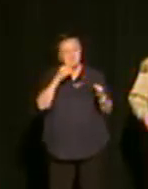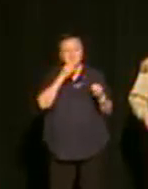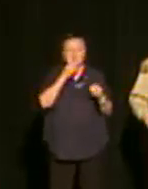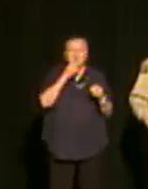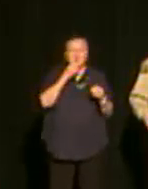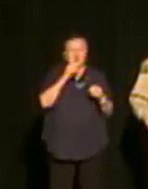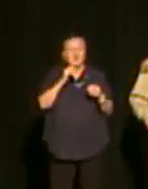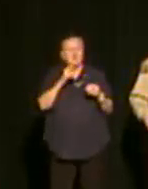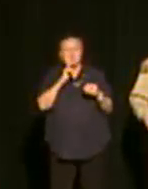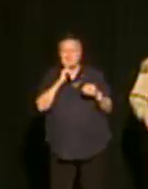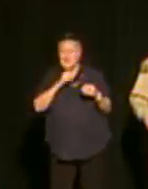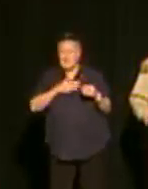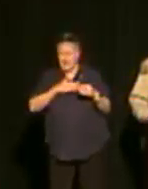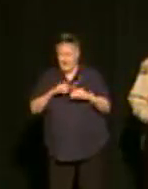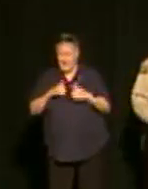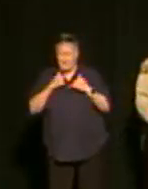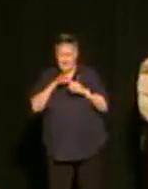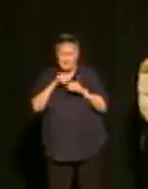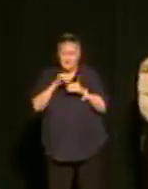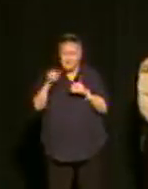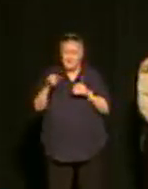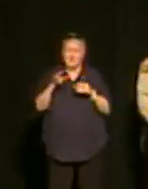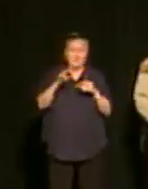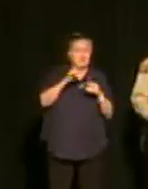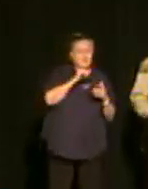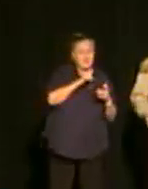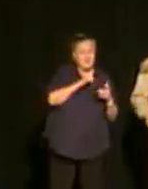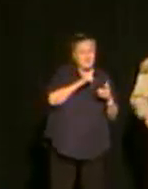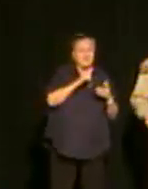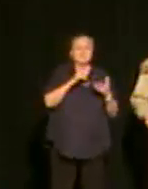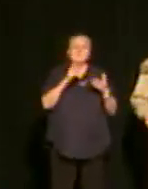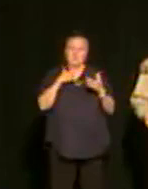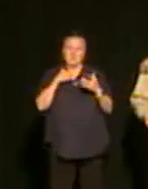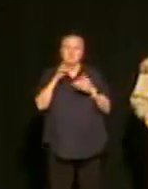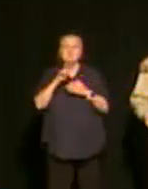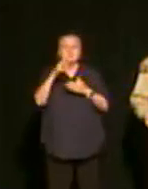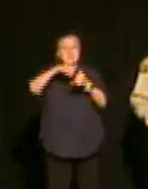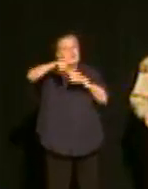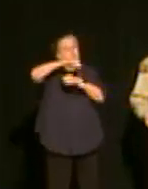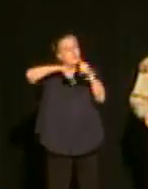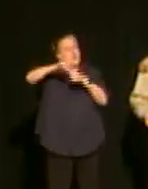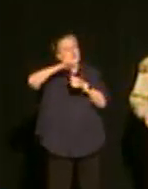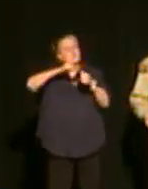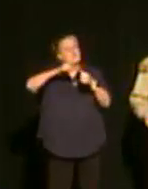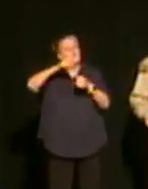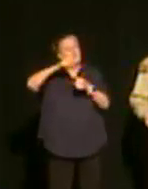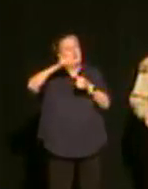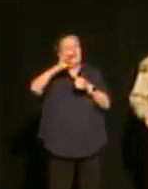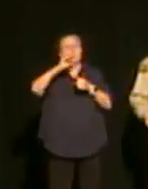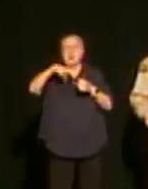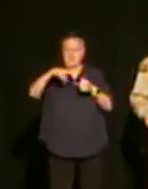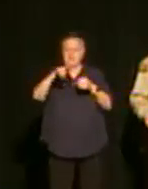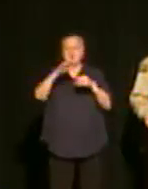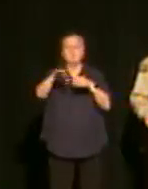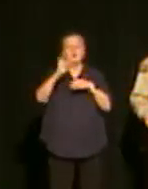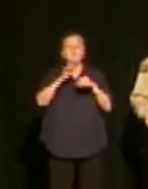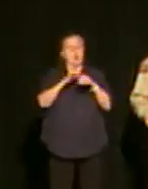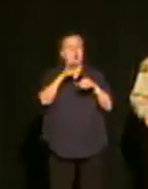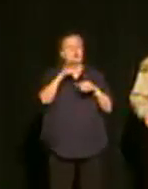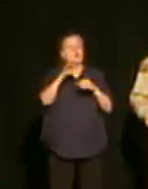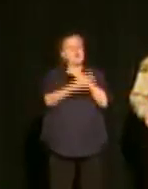address is within one of those areas, you can use the interactive map, which is located on the County of Santa